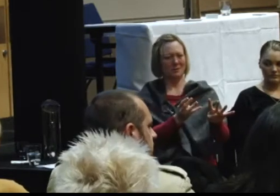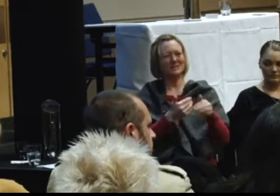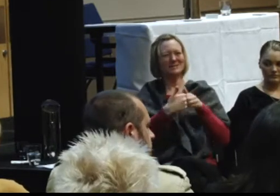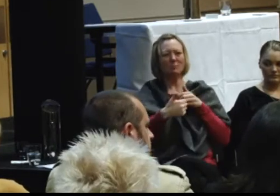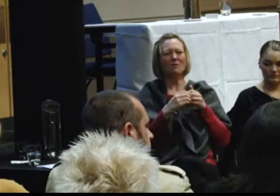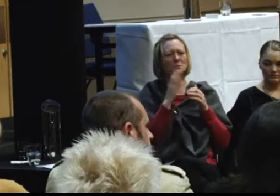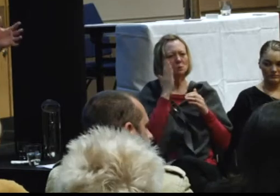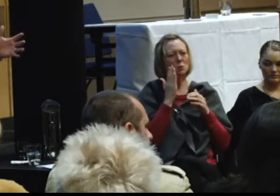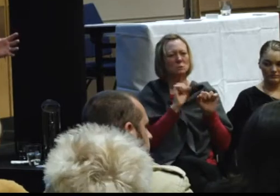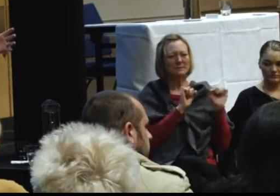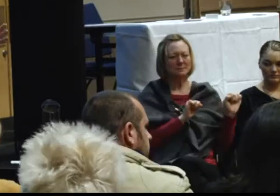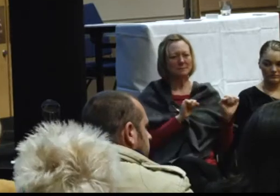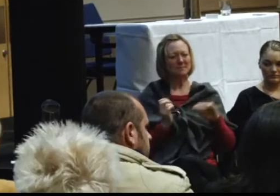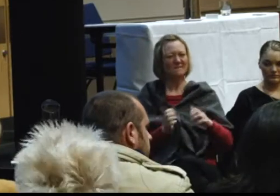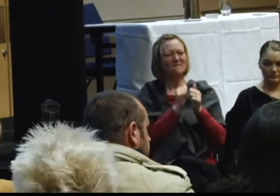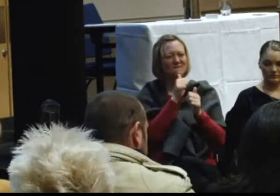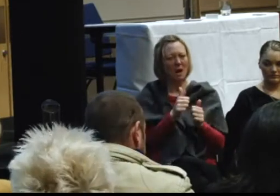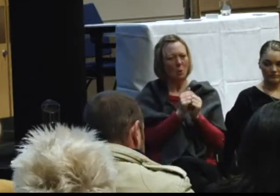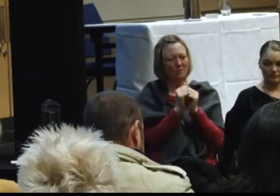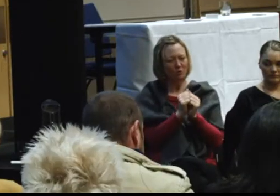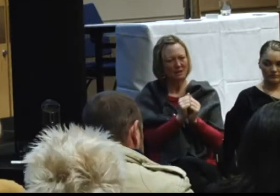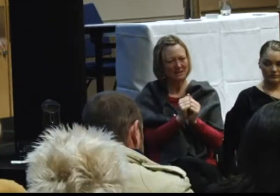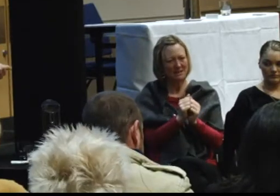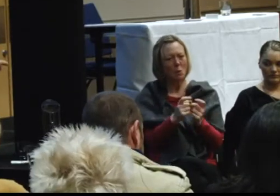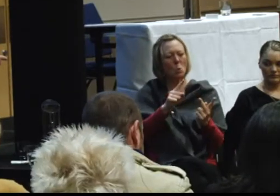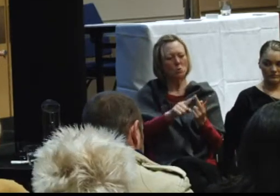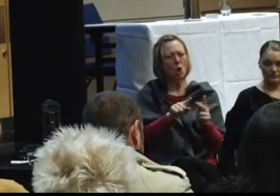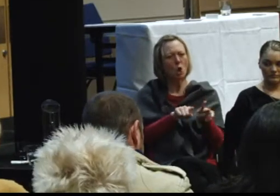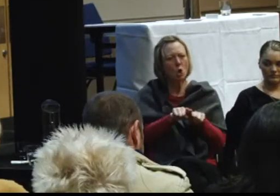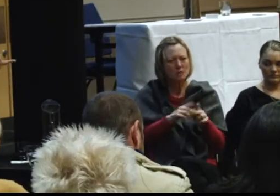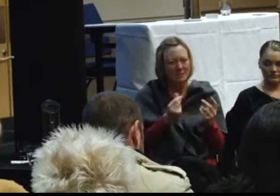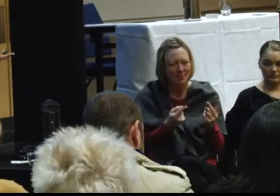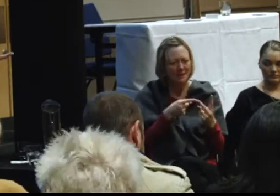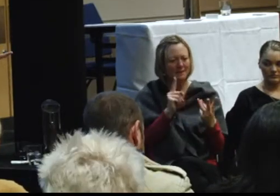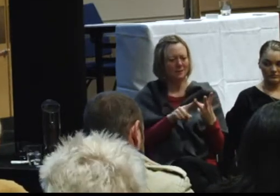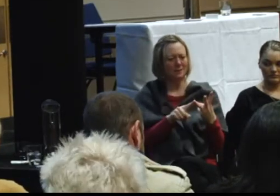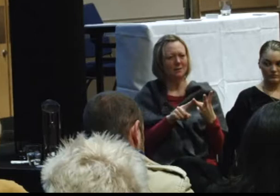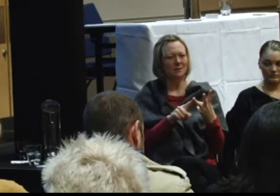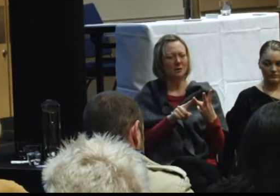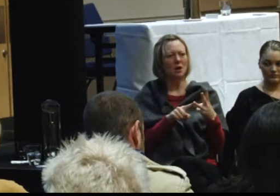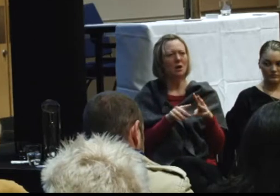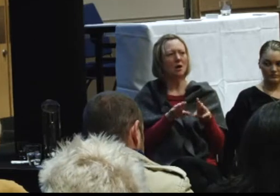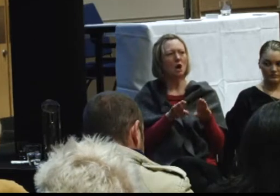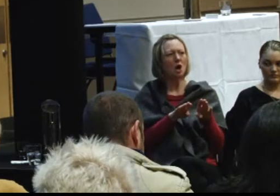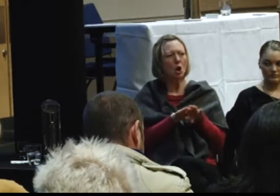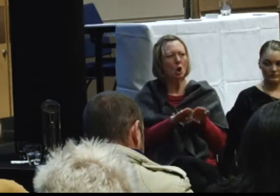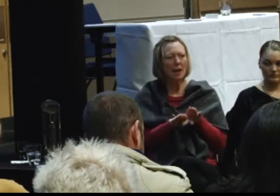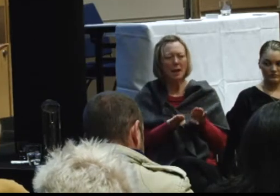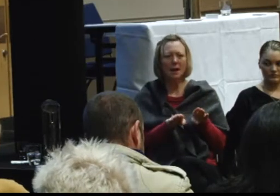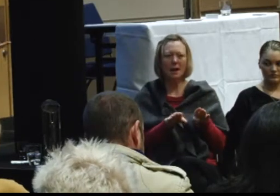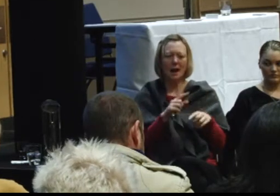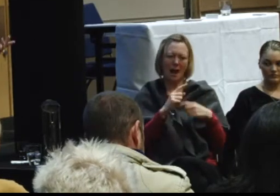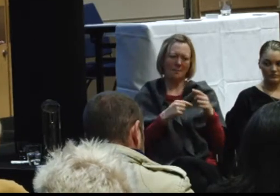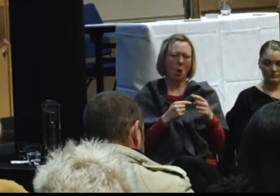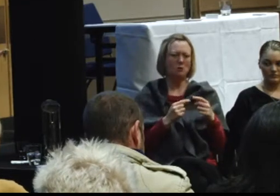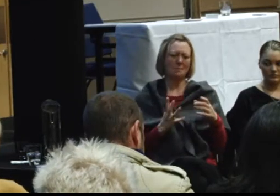framework. They could have fun with their friends, but they could also be learning things. They could also be learning in the importance of